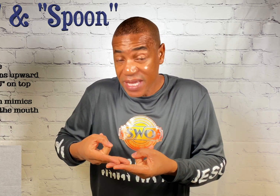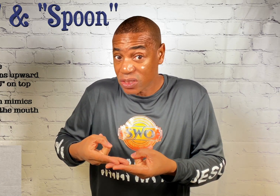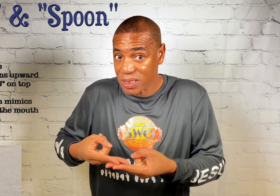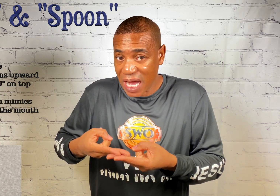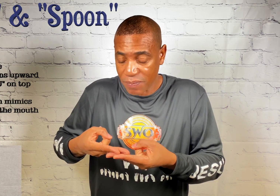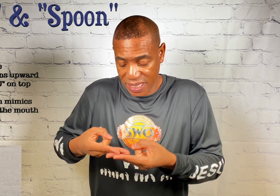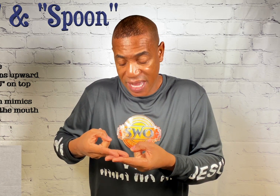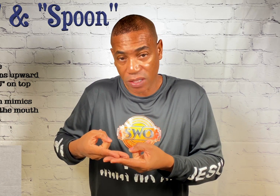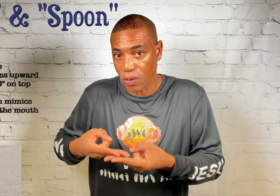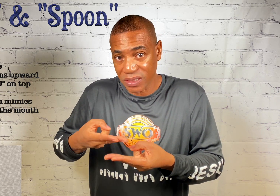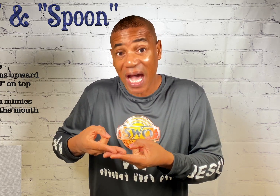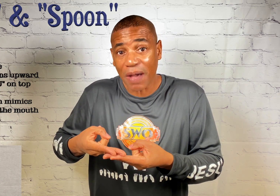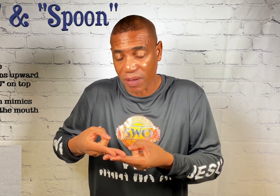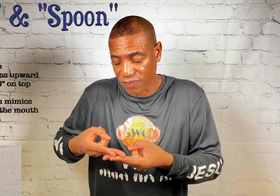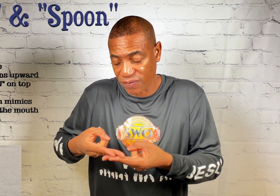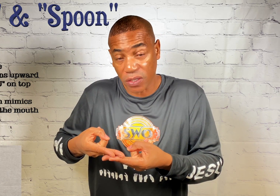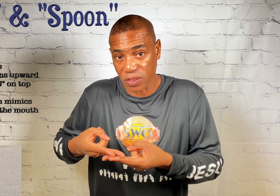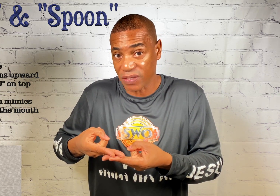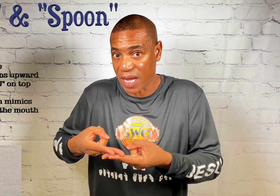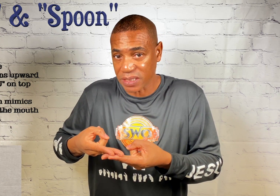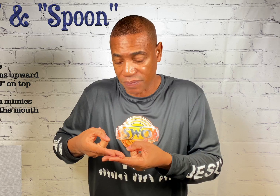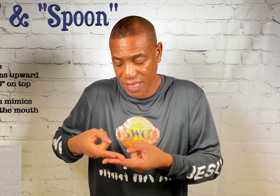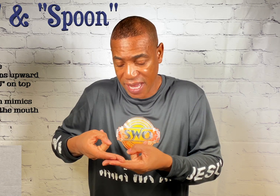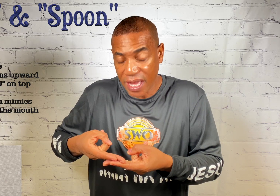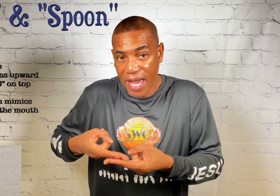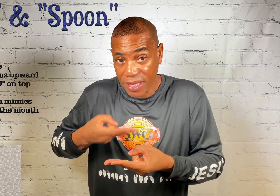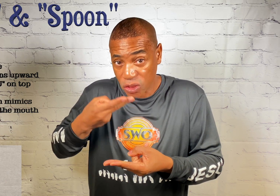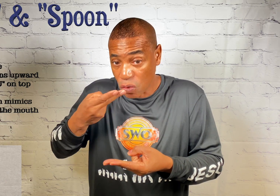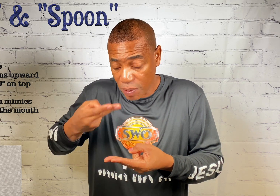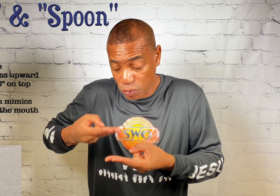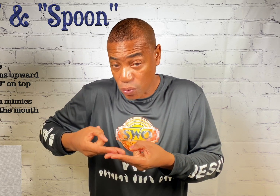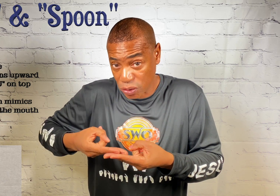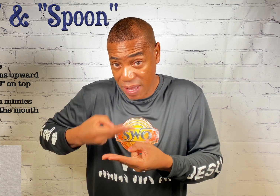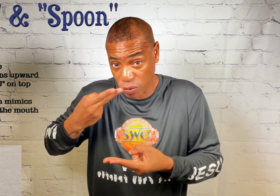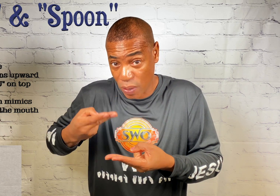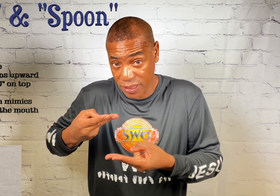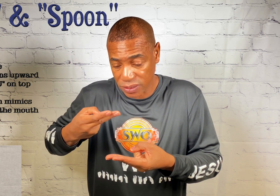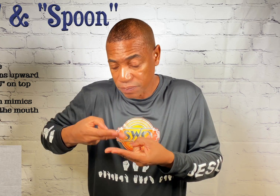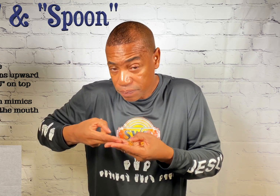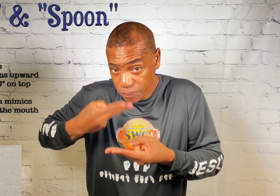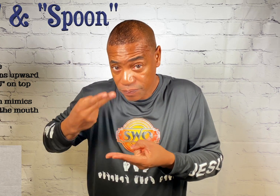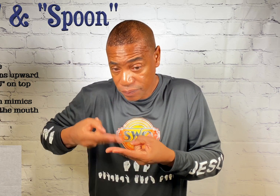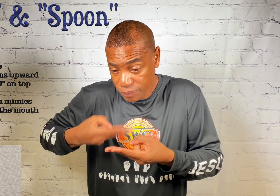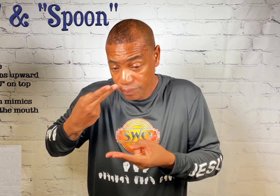the dominant hand on top of the fingers of the non-dominant hand and scoop up towards the mouth twice.